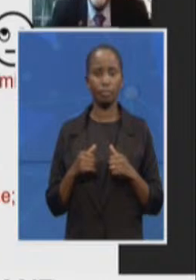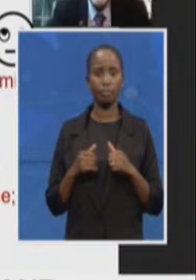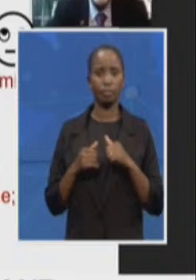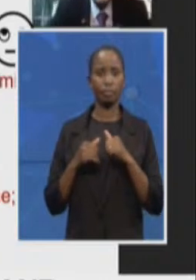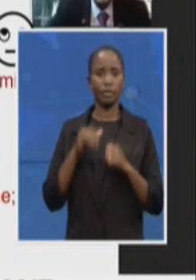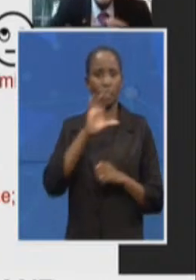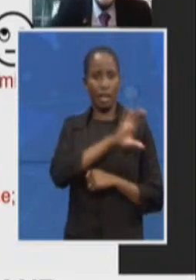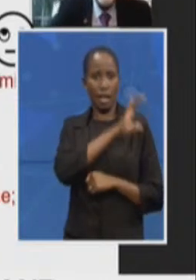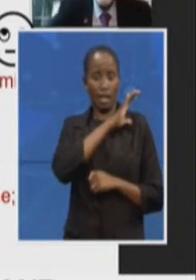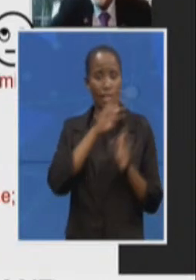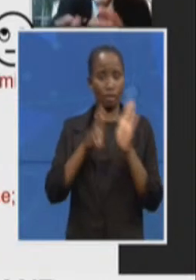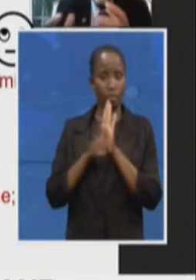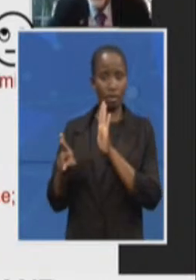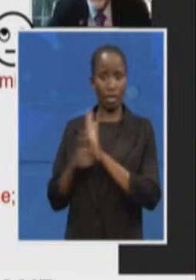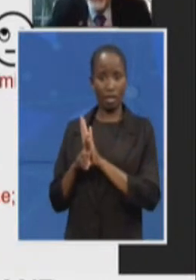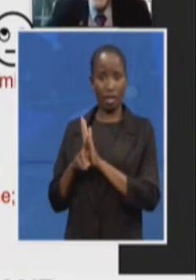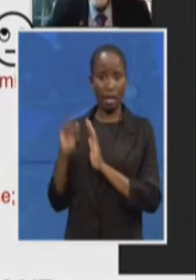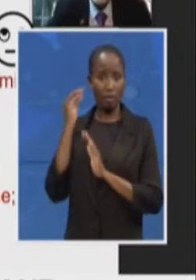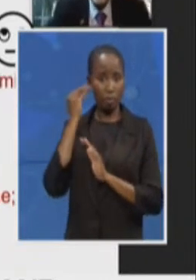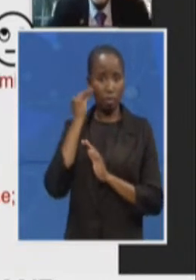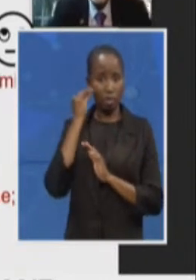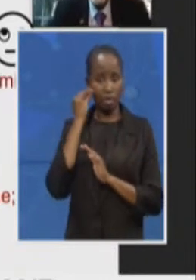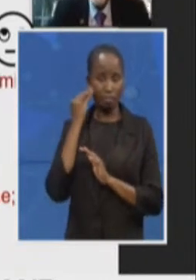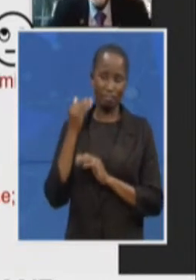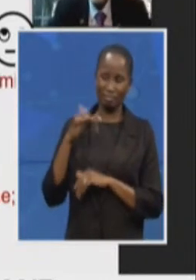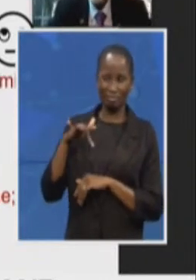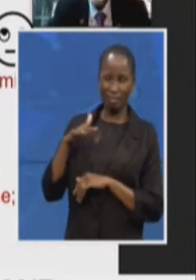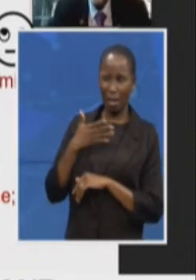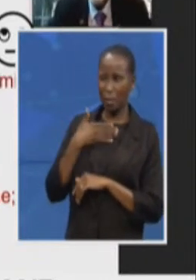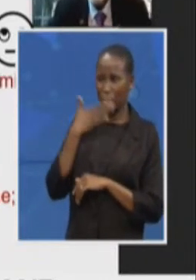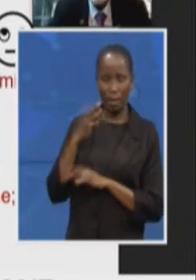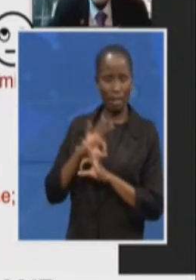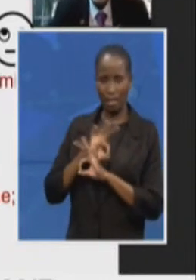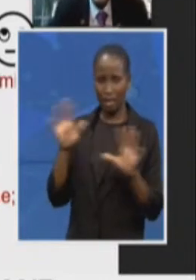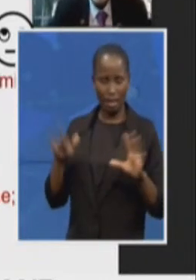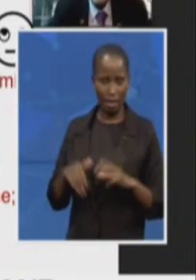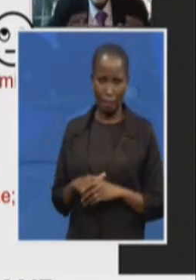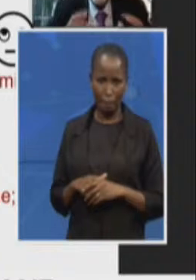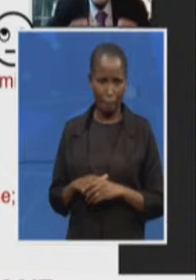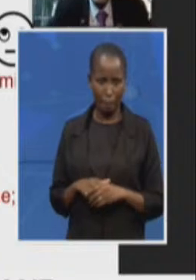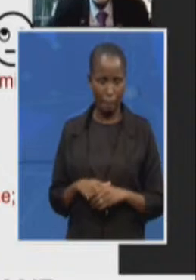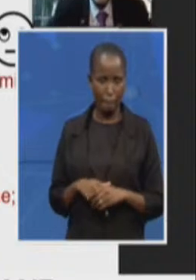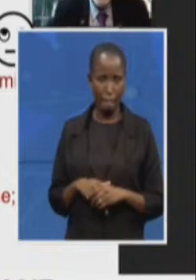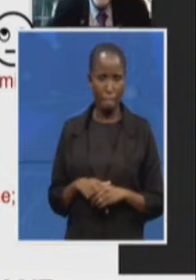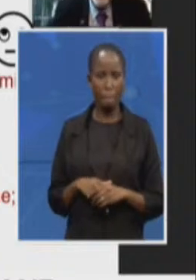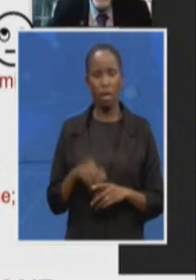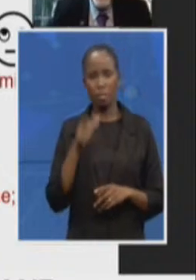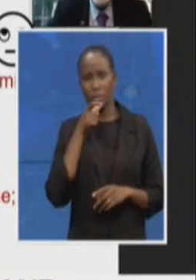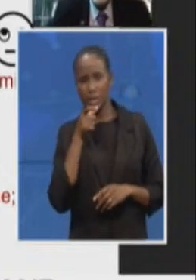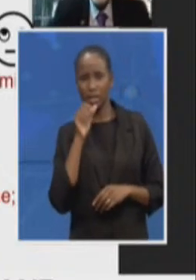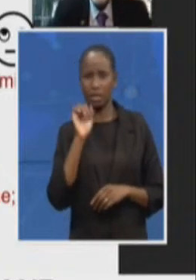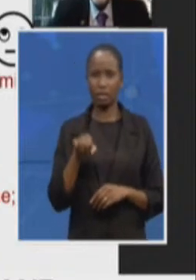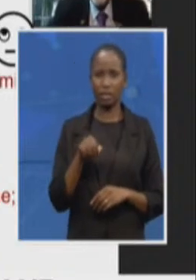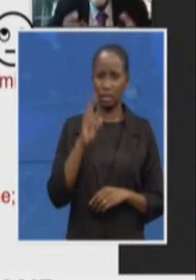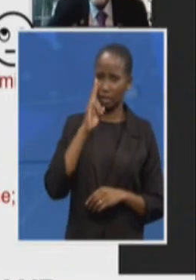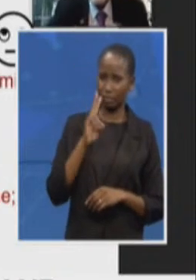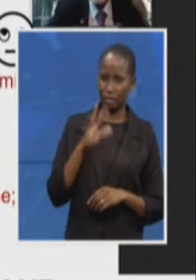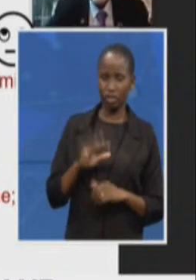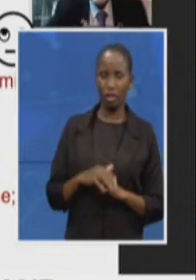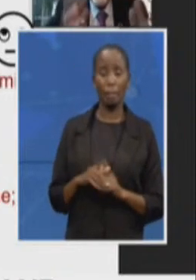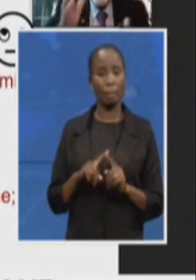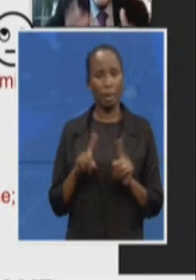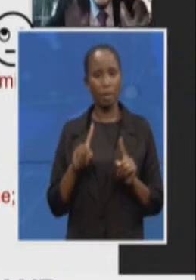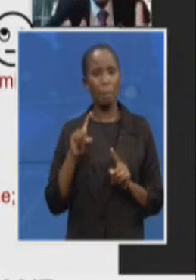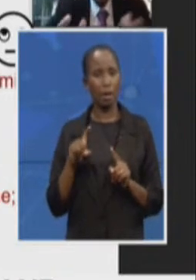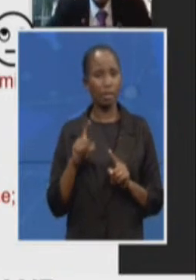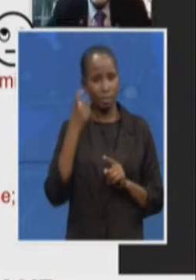anecdotal information. We've seen, clinicians commenting, but you have to understand that patients coming into a clinical setting are biased